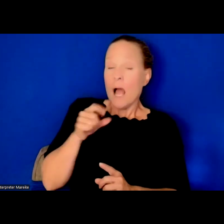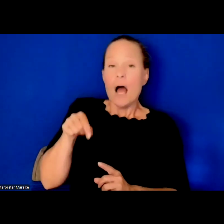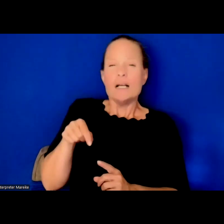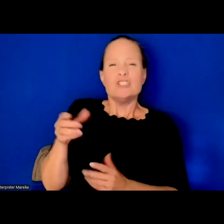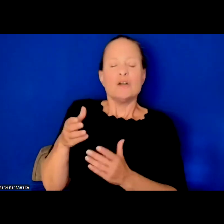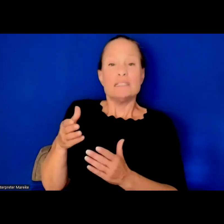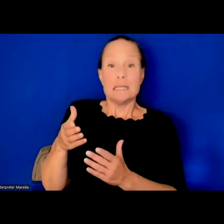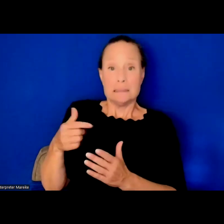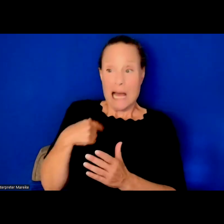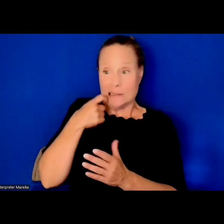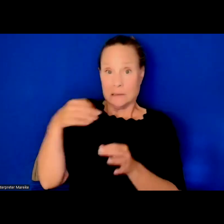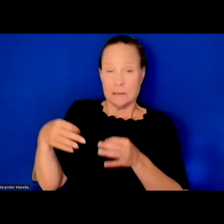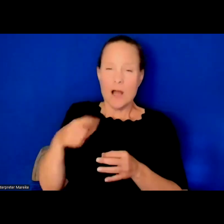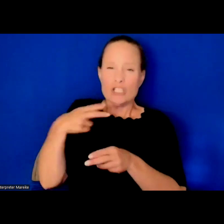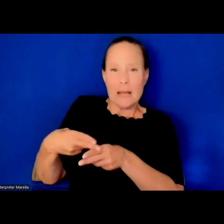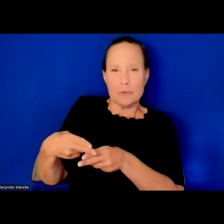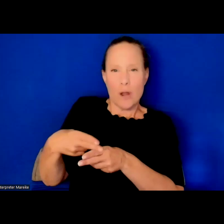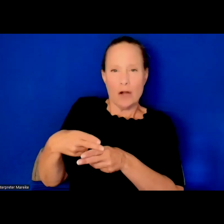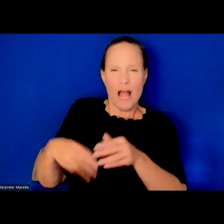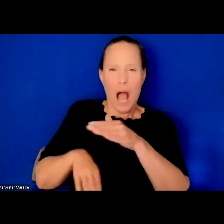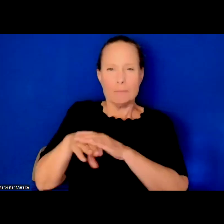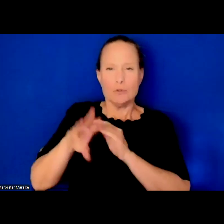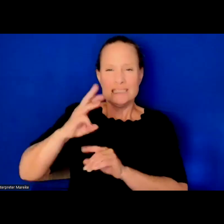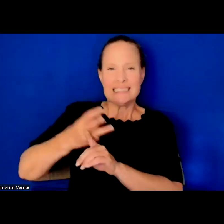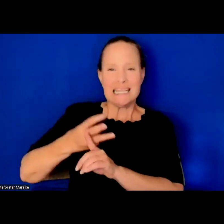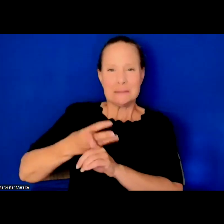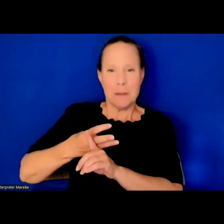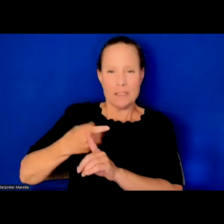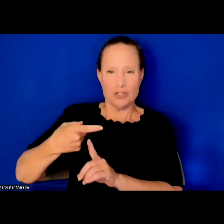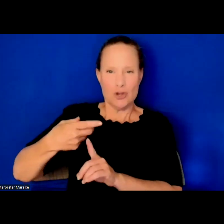have up to 6 months of rental subsidy.